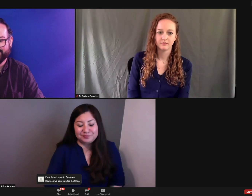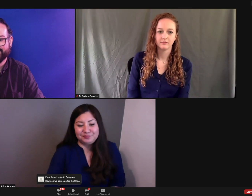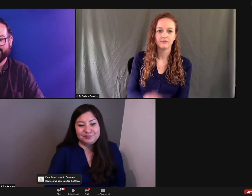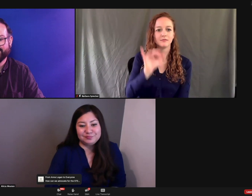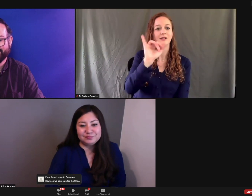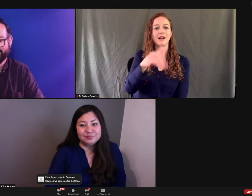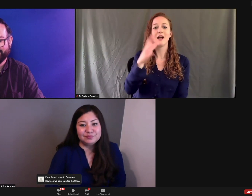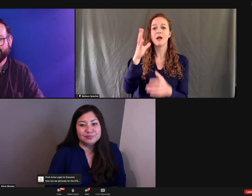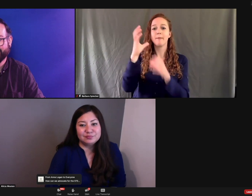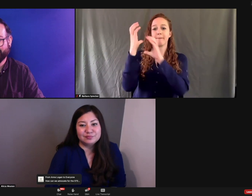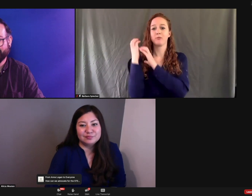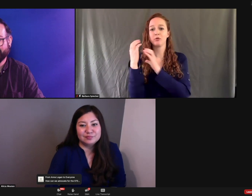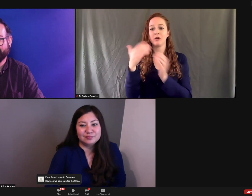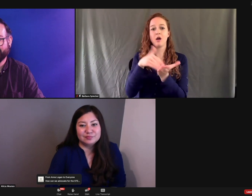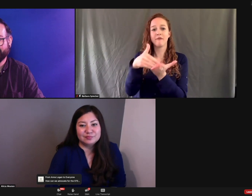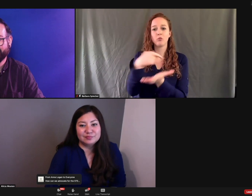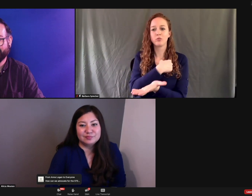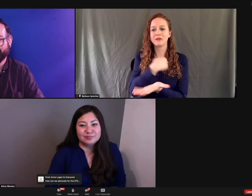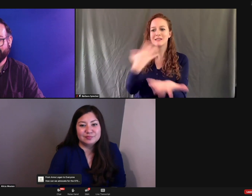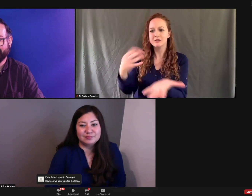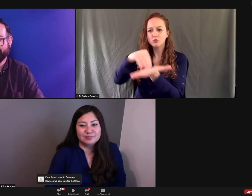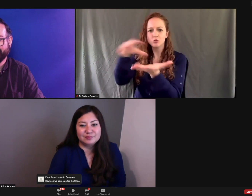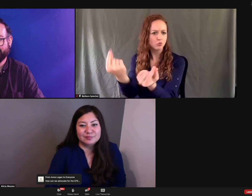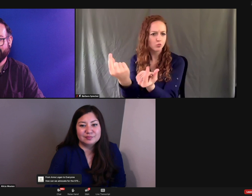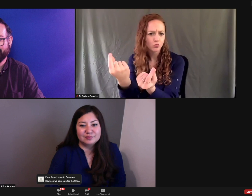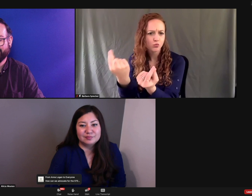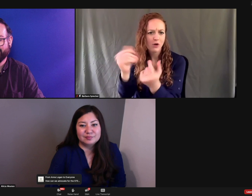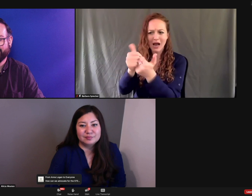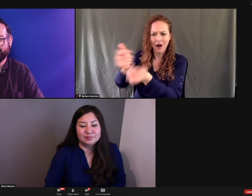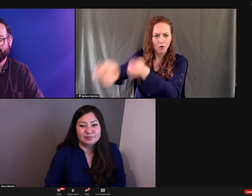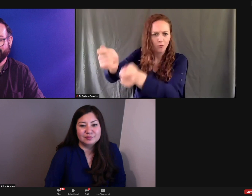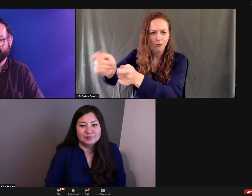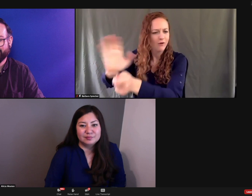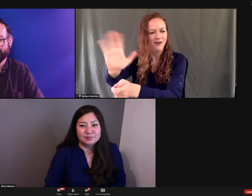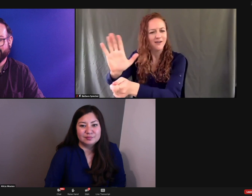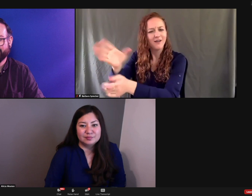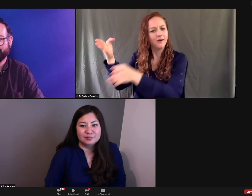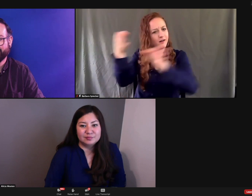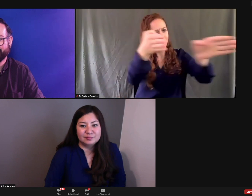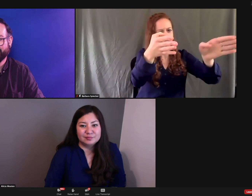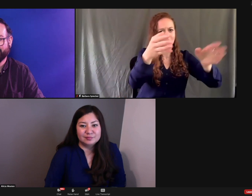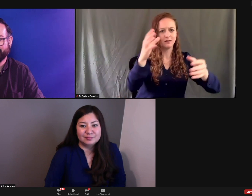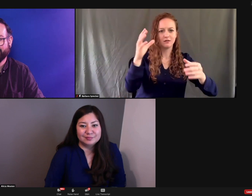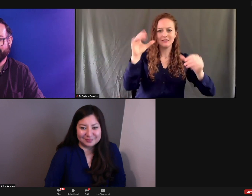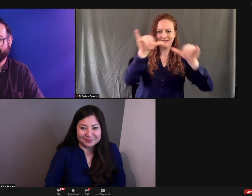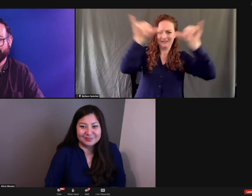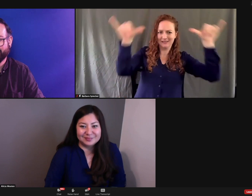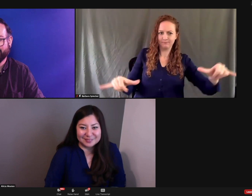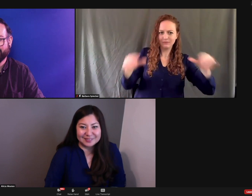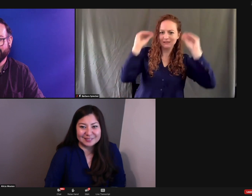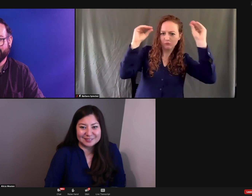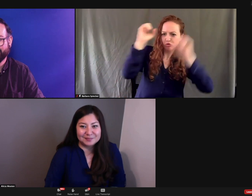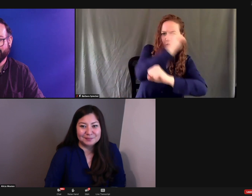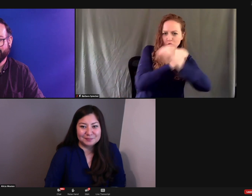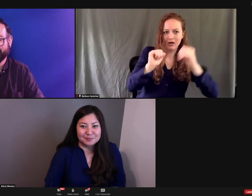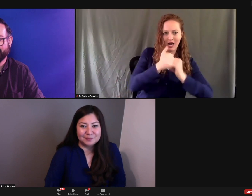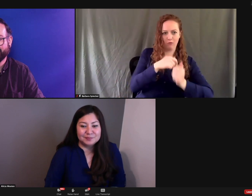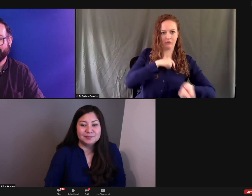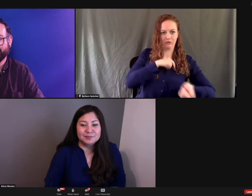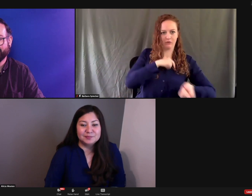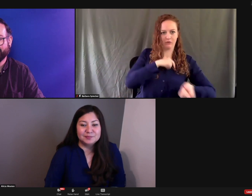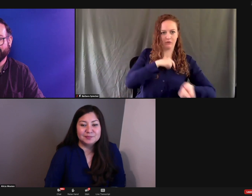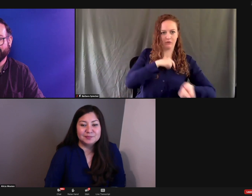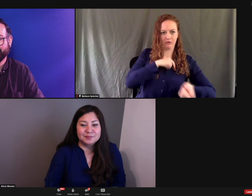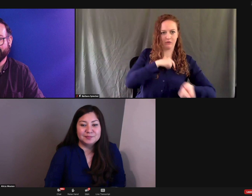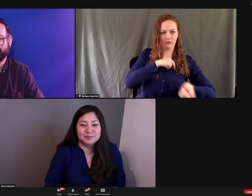need maybe a teacher to sit with you step by step, then ask for it. You know, for me, I needed that one-on-one.